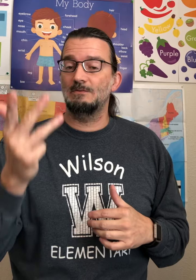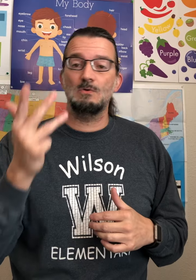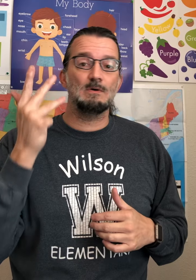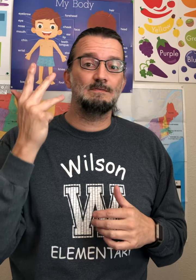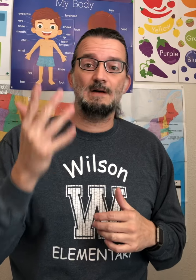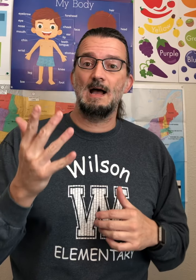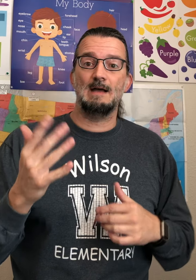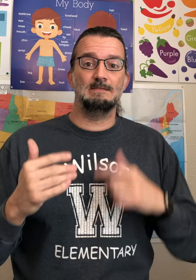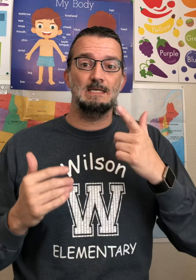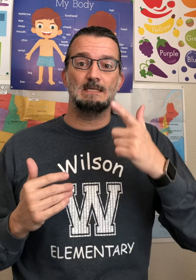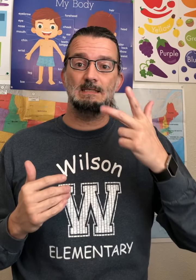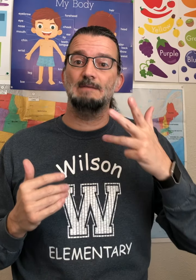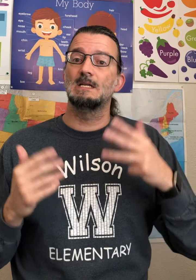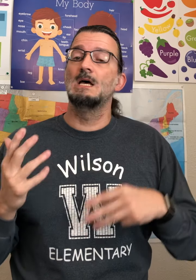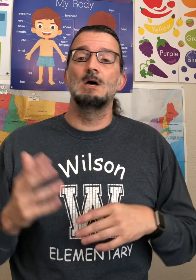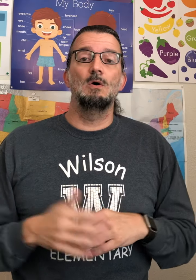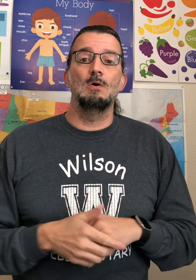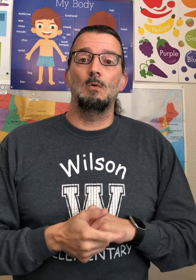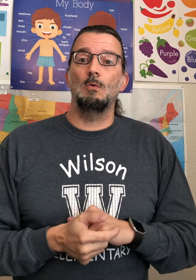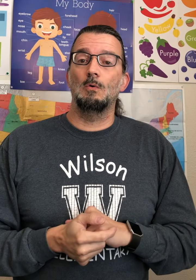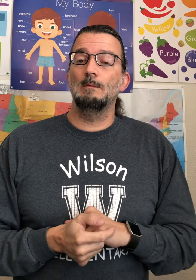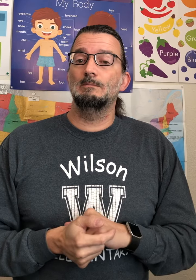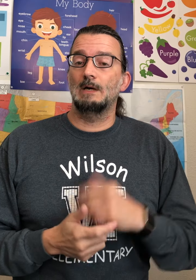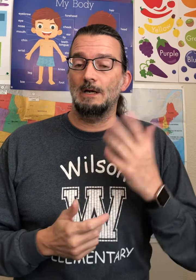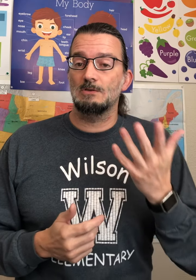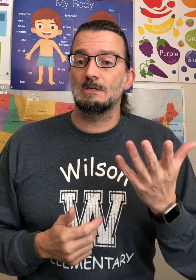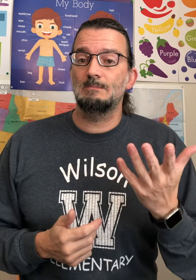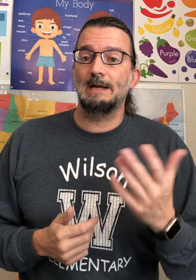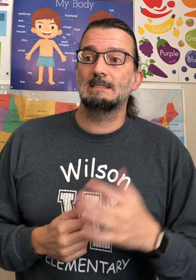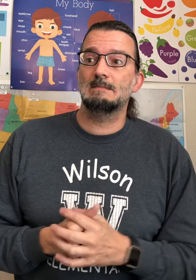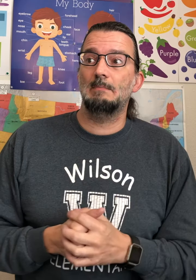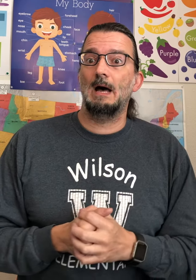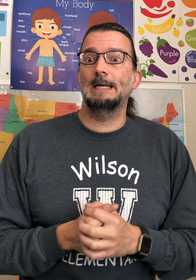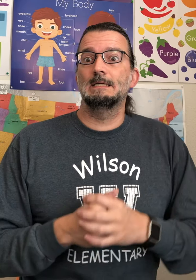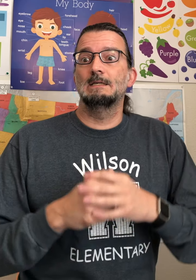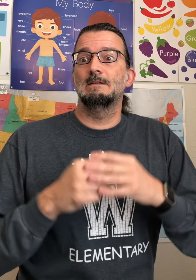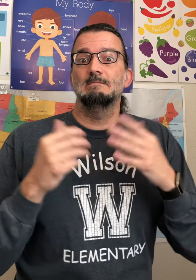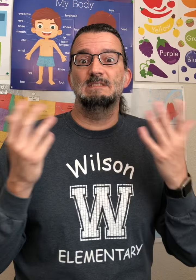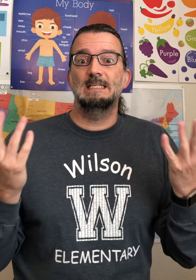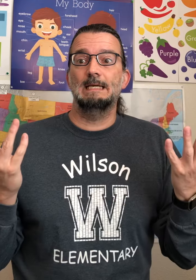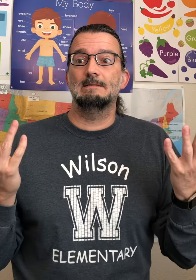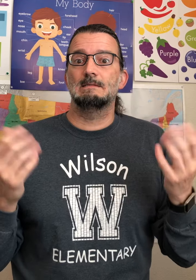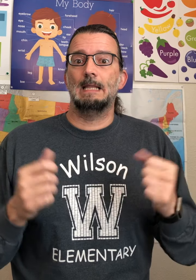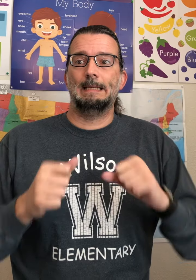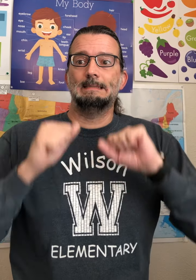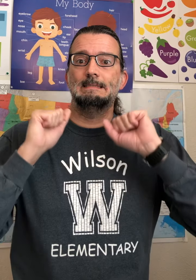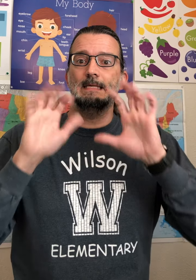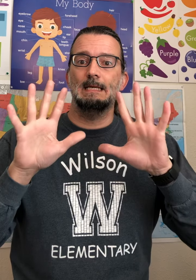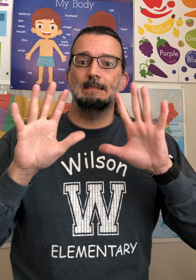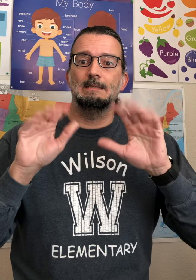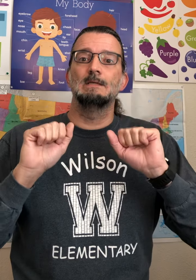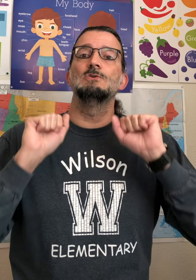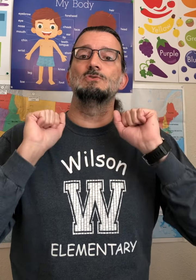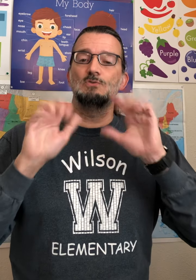4, 5, 6, 7. And also practice by tens, like 10,